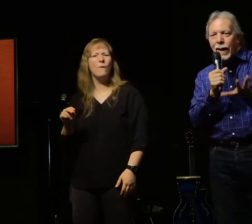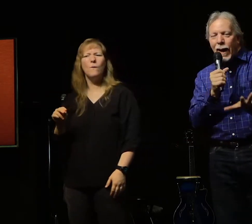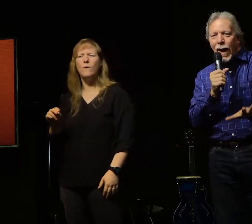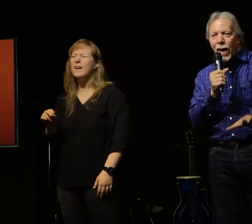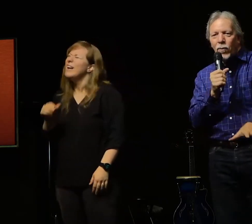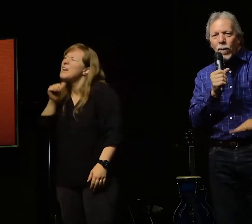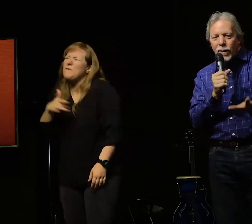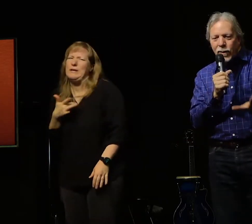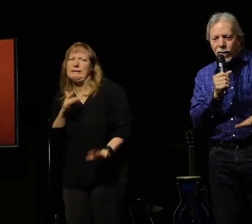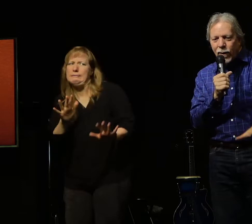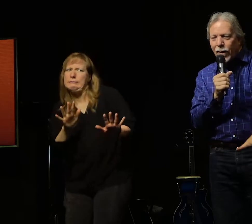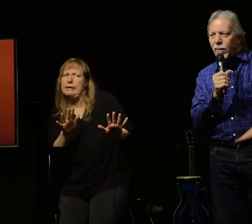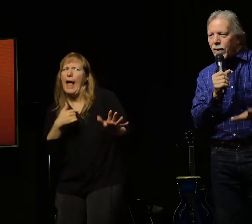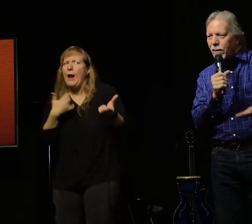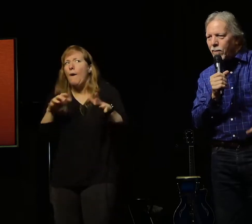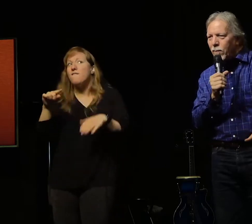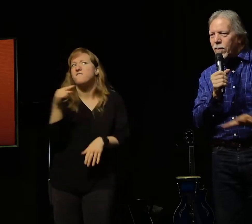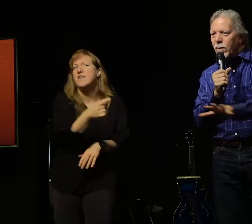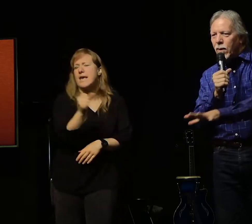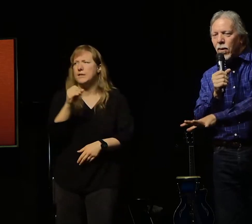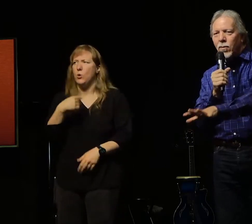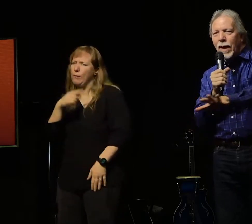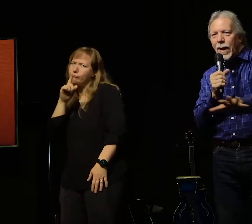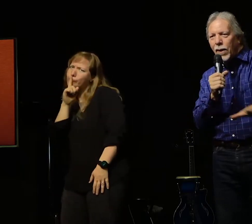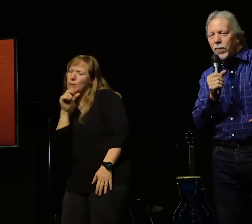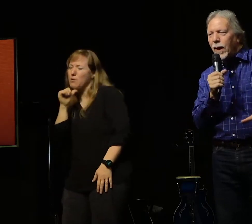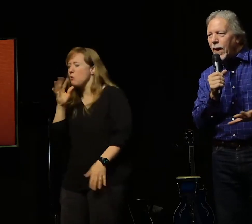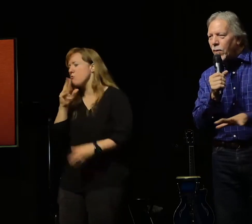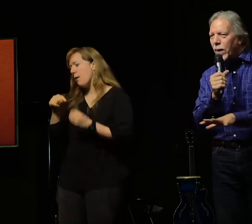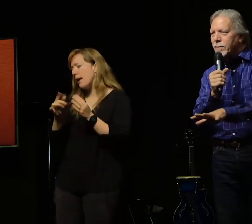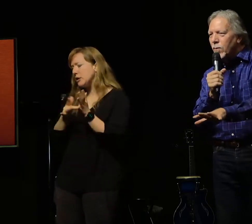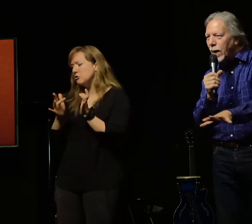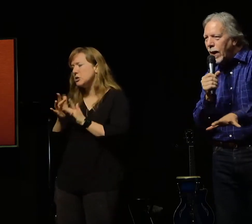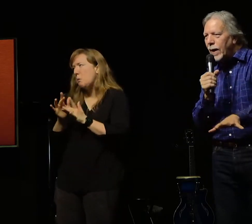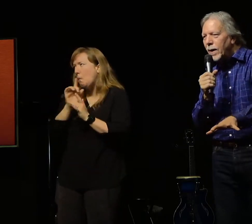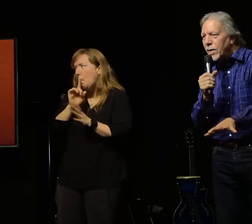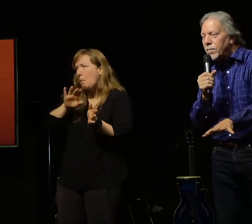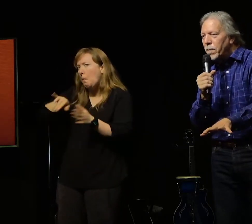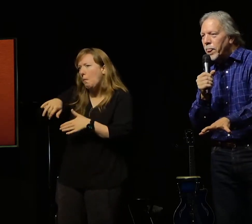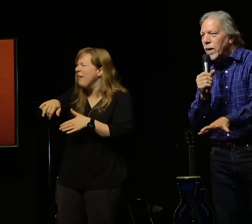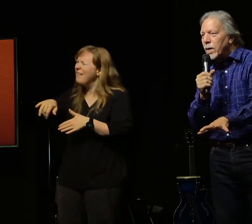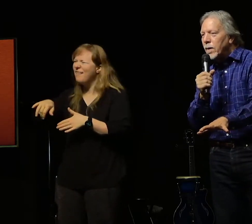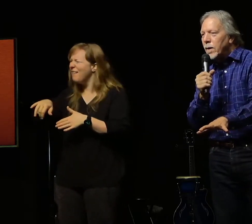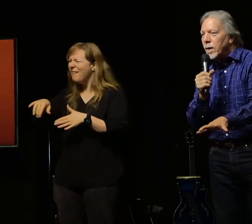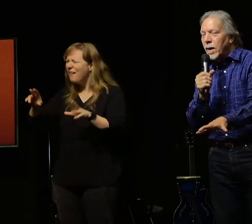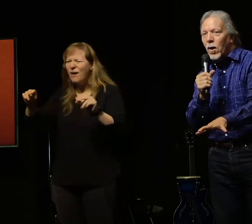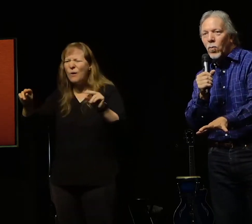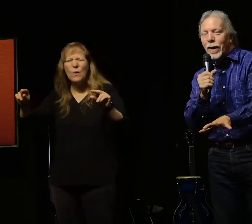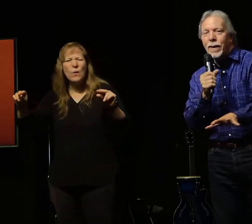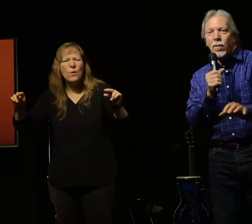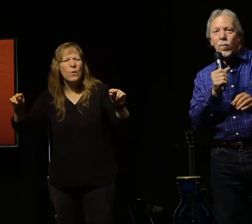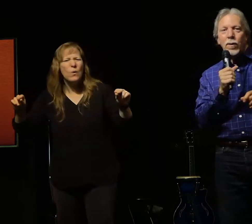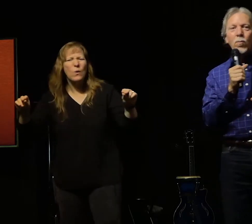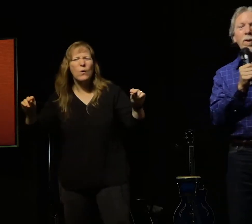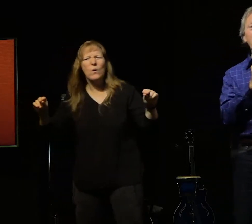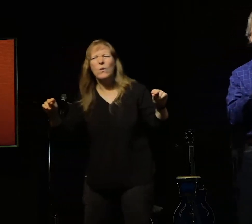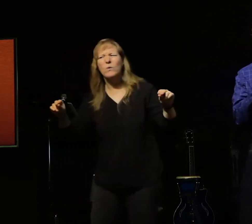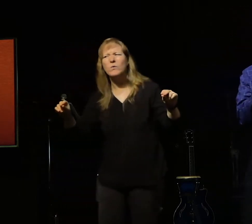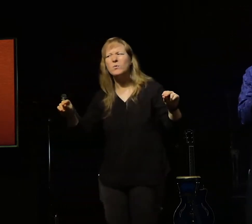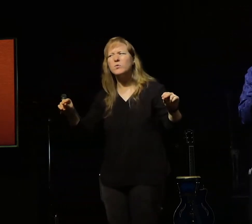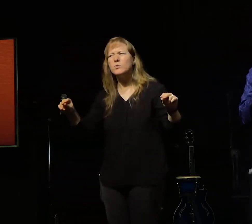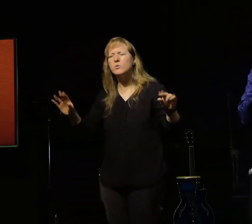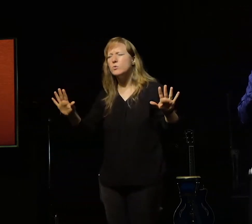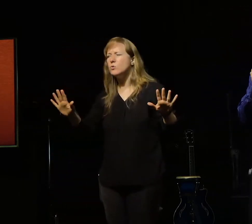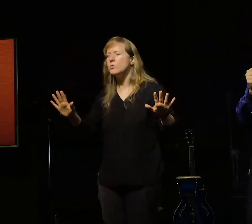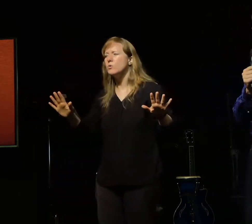play it down. Well, you know, you're okay, I'm okay, everybody's okay. No, where the rubber